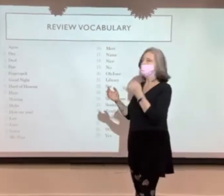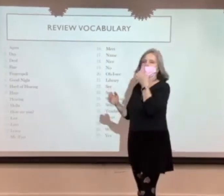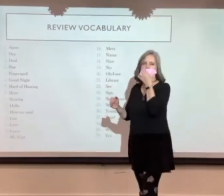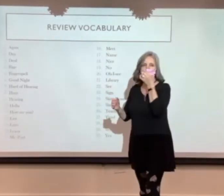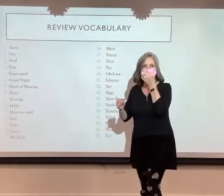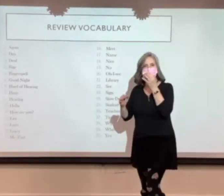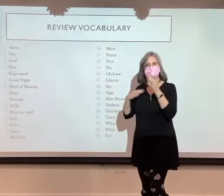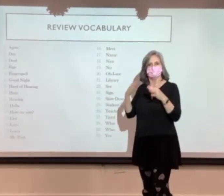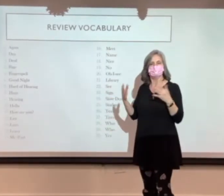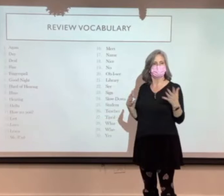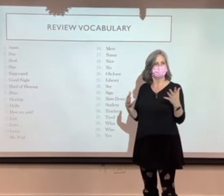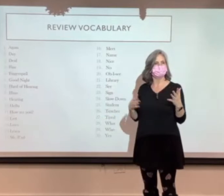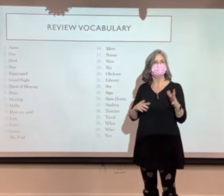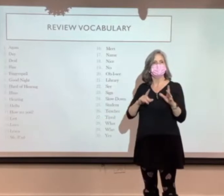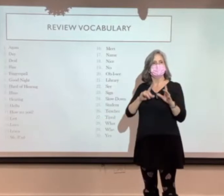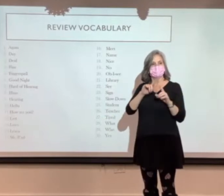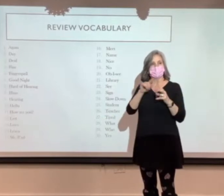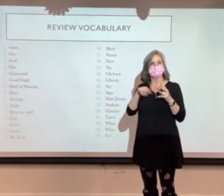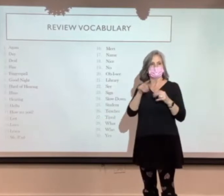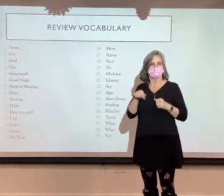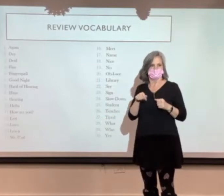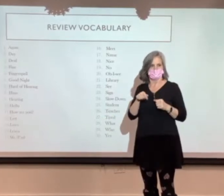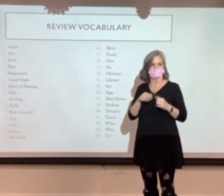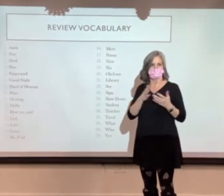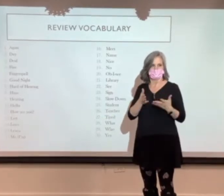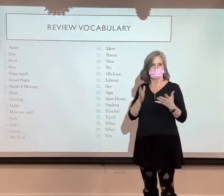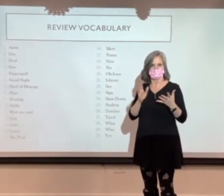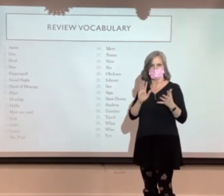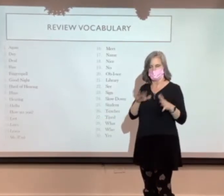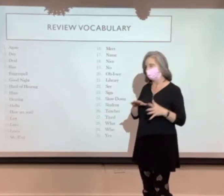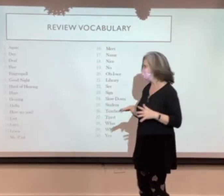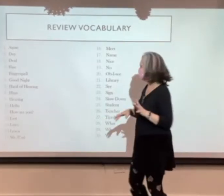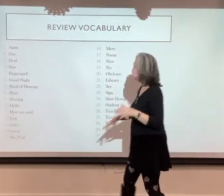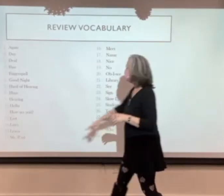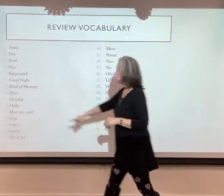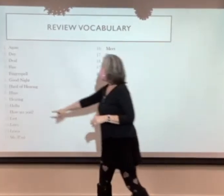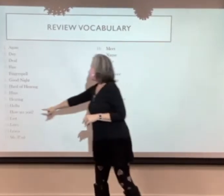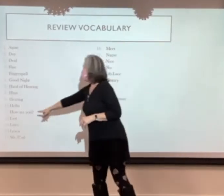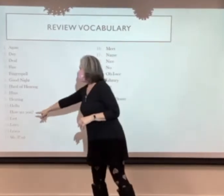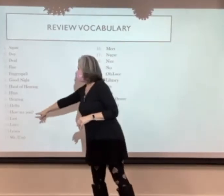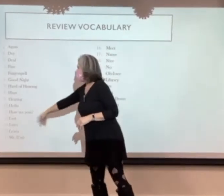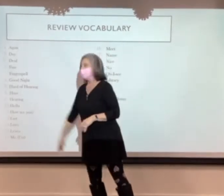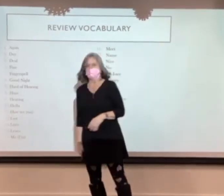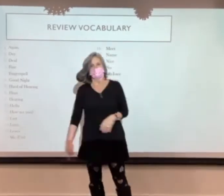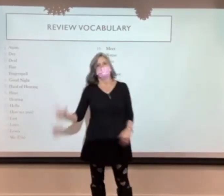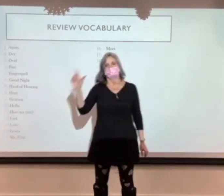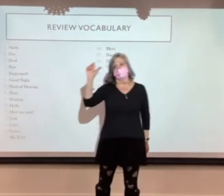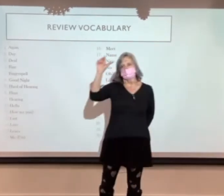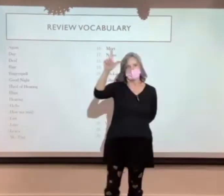see as you use certain terms, the signs may differ for the vocabulary. Later, that was this